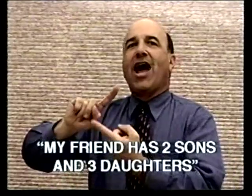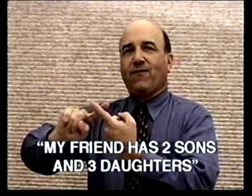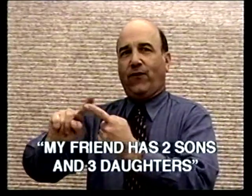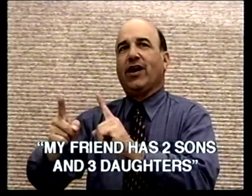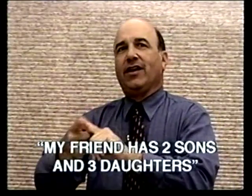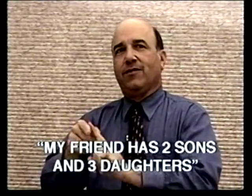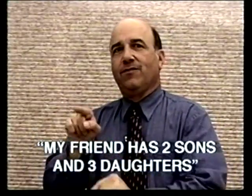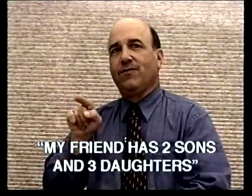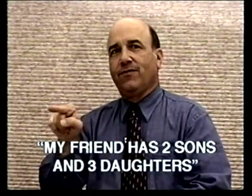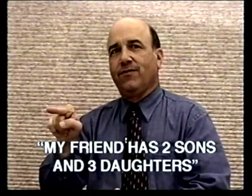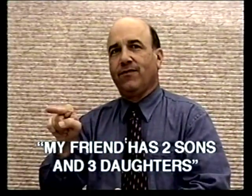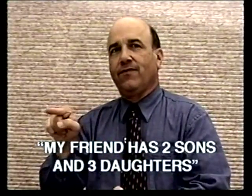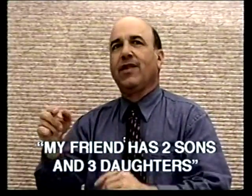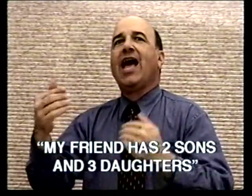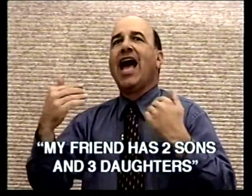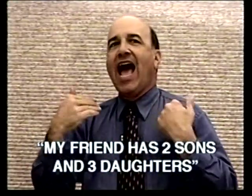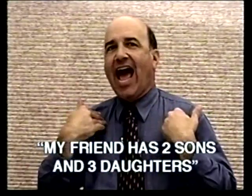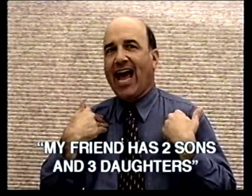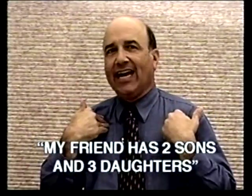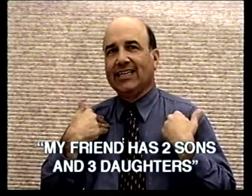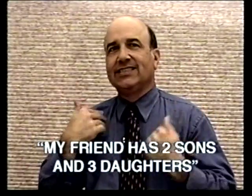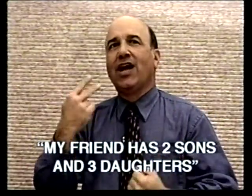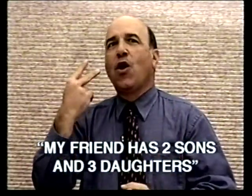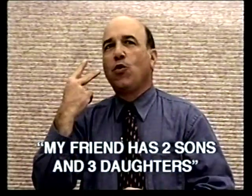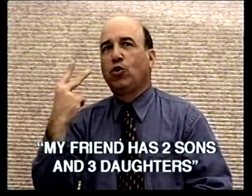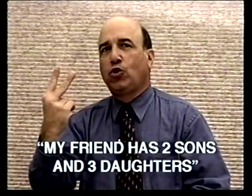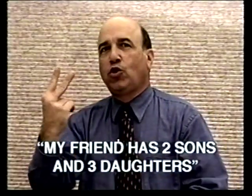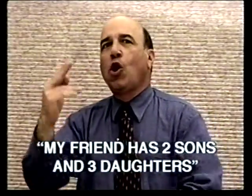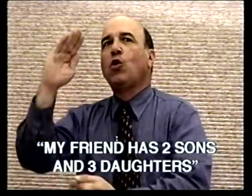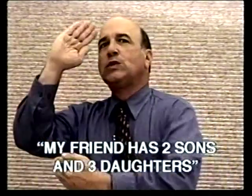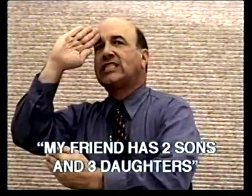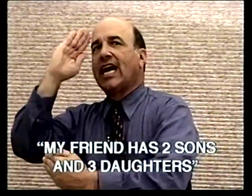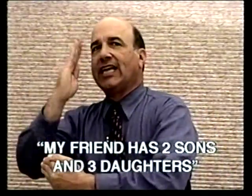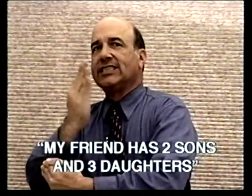My friend has two sons